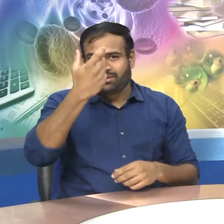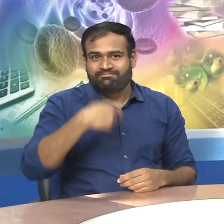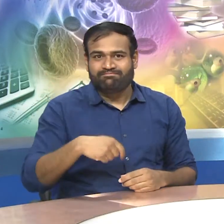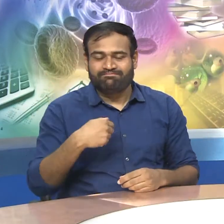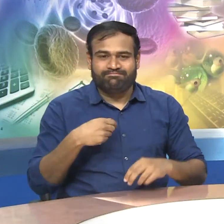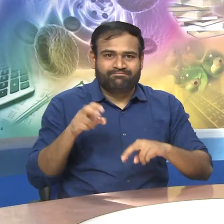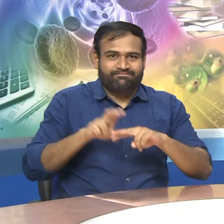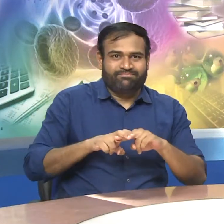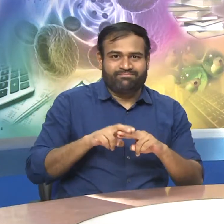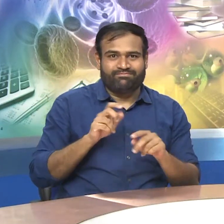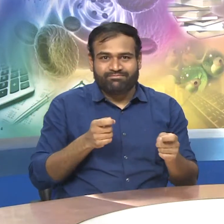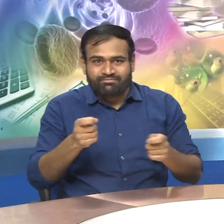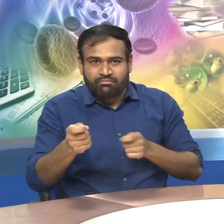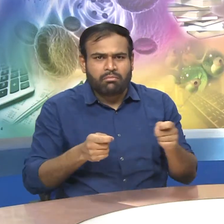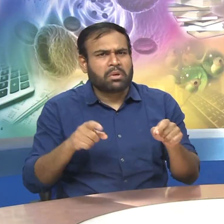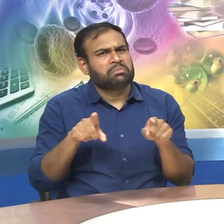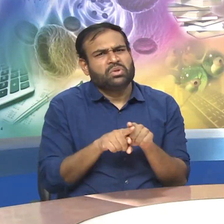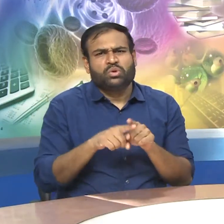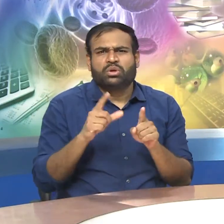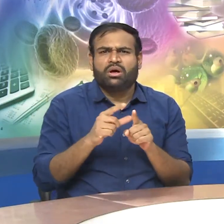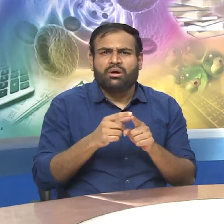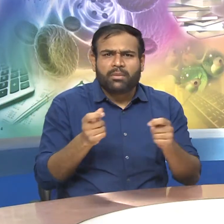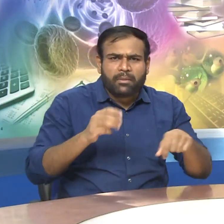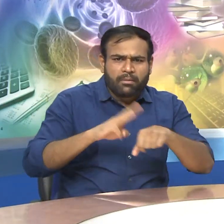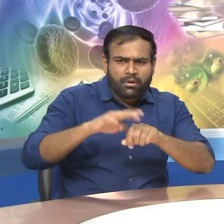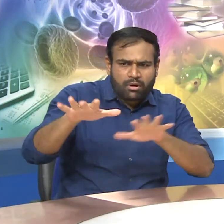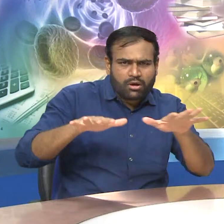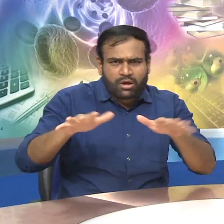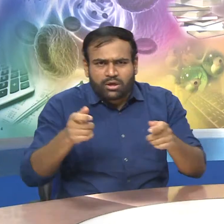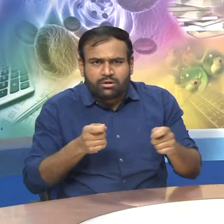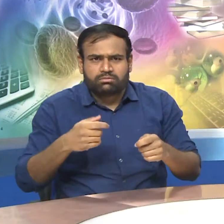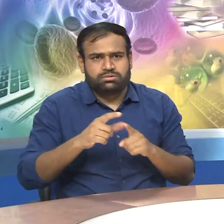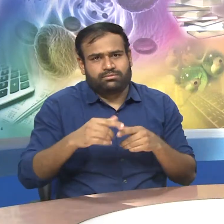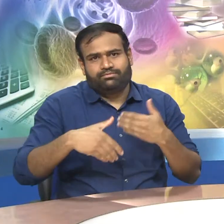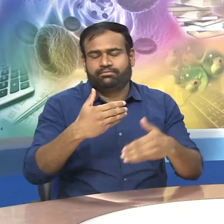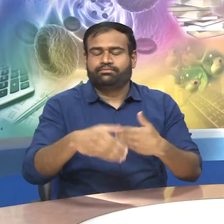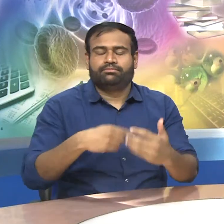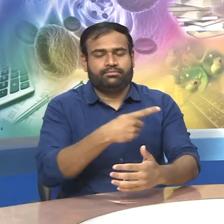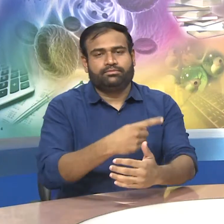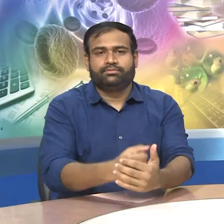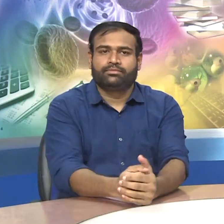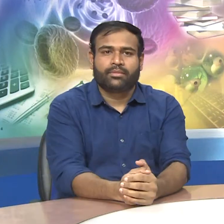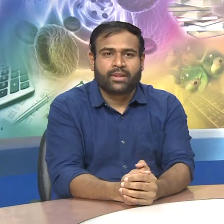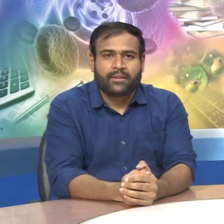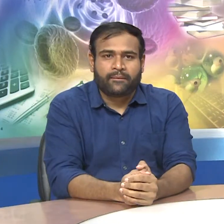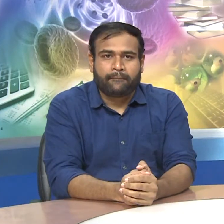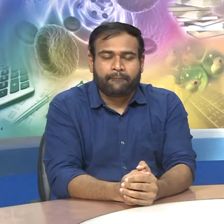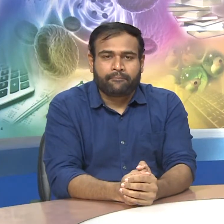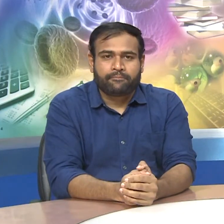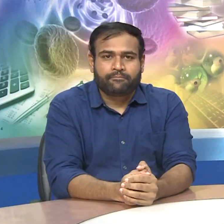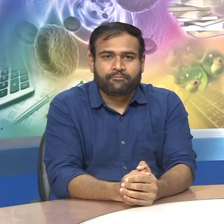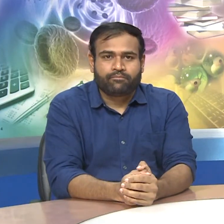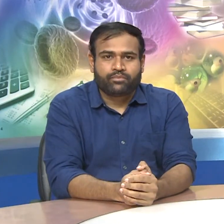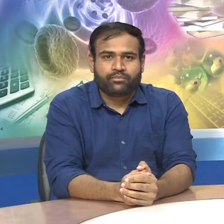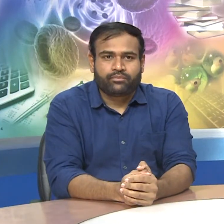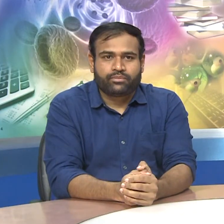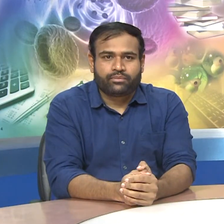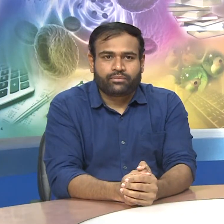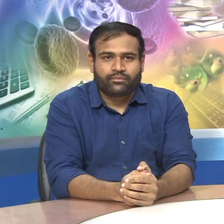14.1.4, Chairman of the Legislative Council or Presiding Officer. Point